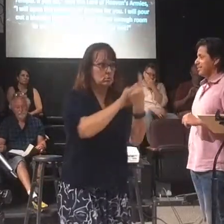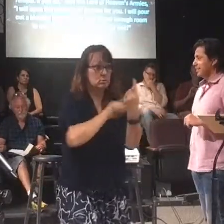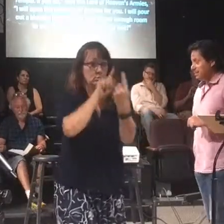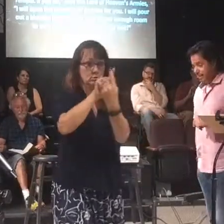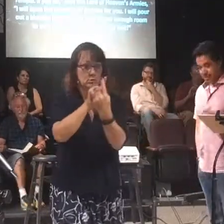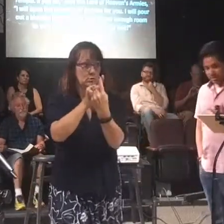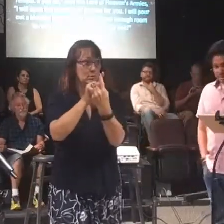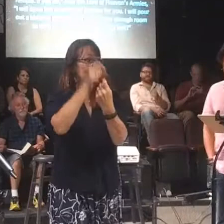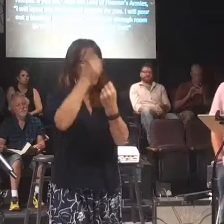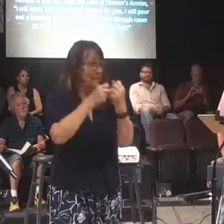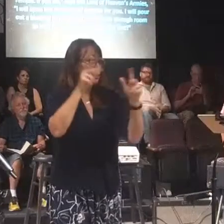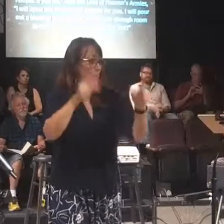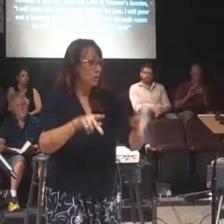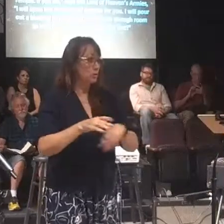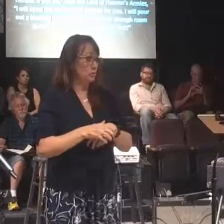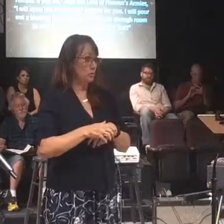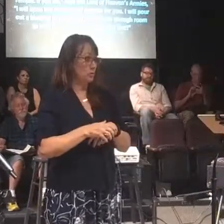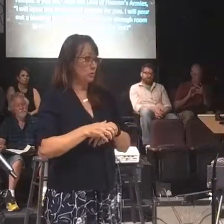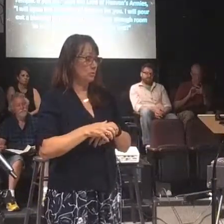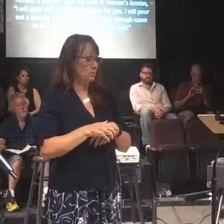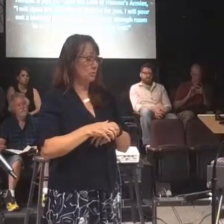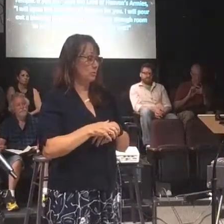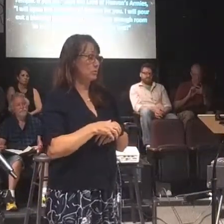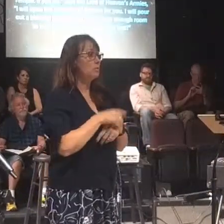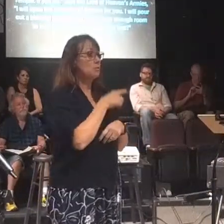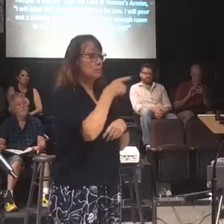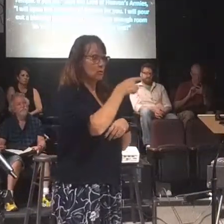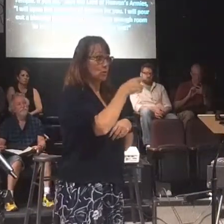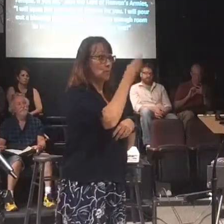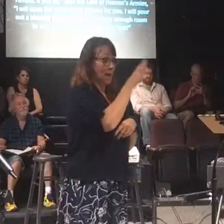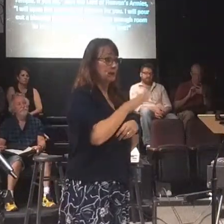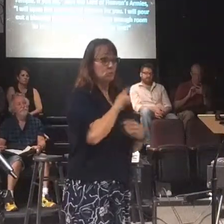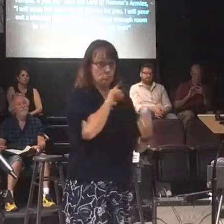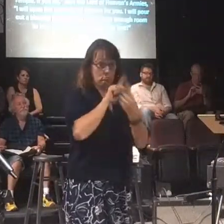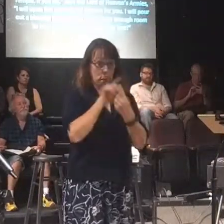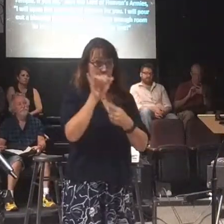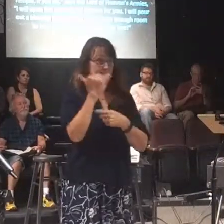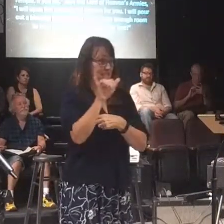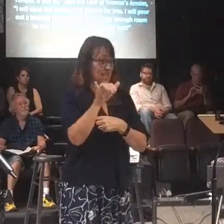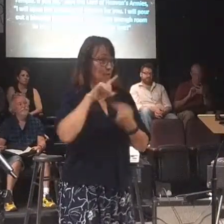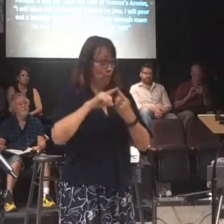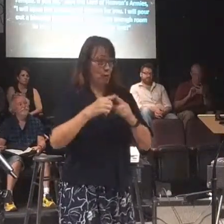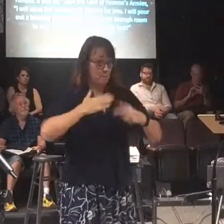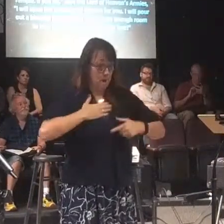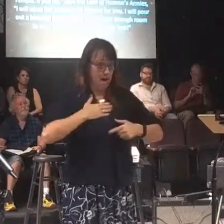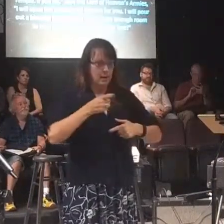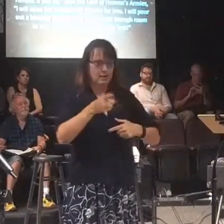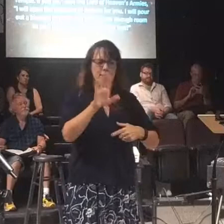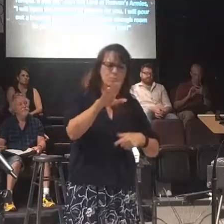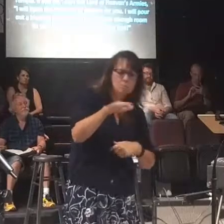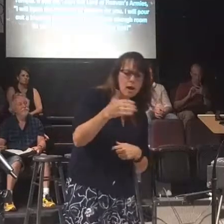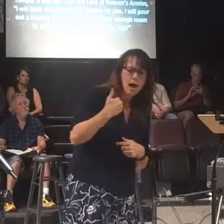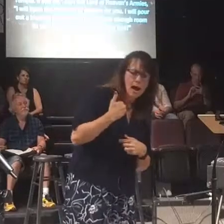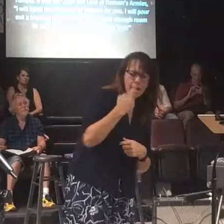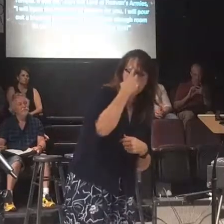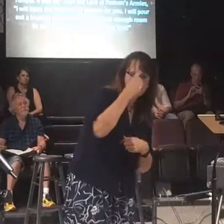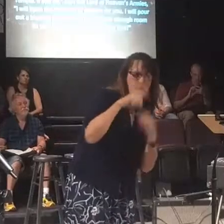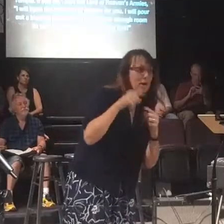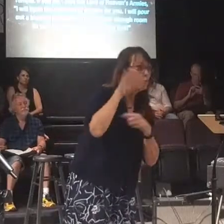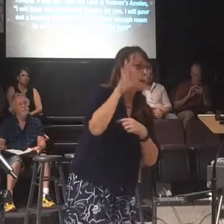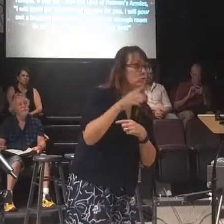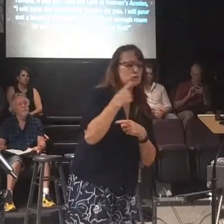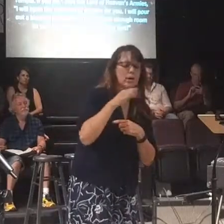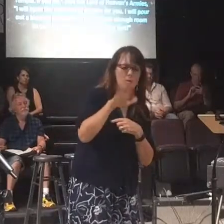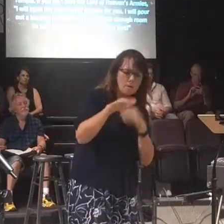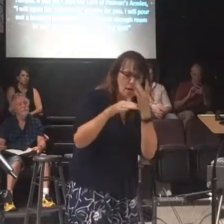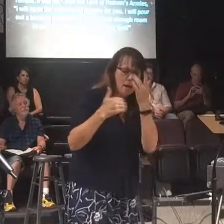later. And I talked to him, and I said, "Hey, I had a dream about you." He goes, "What?" "Yeah, I had a dream about you that you, you know, made a